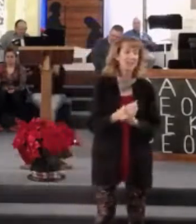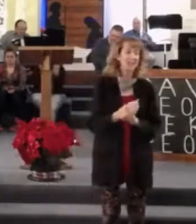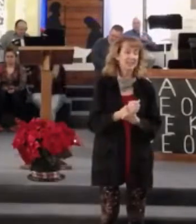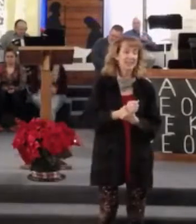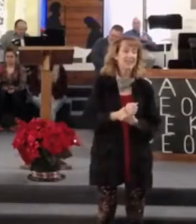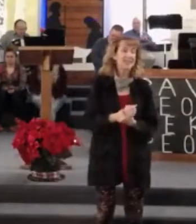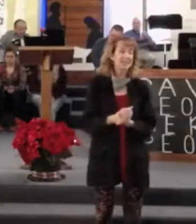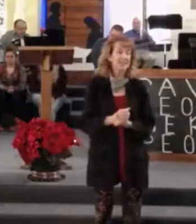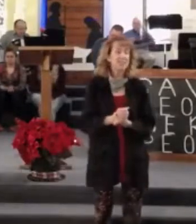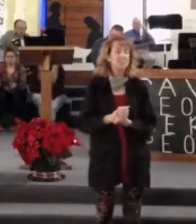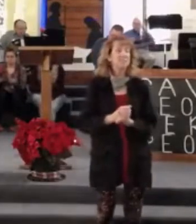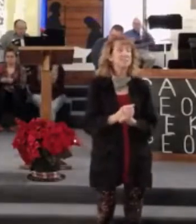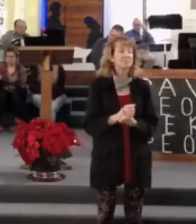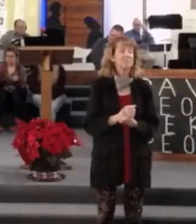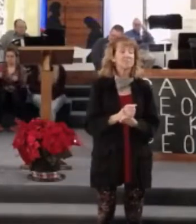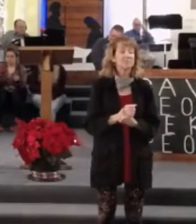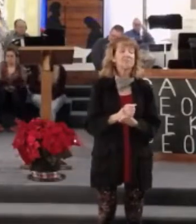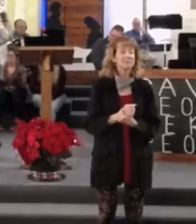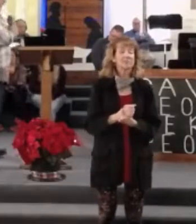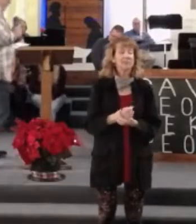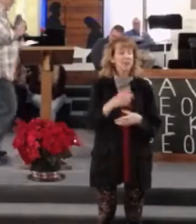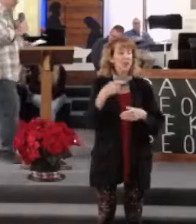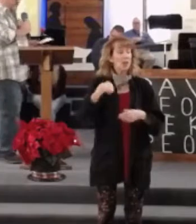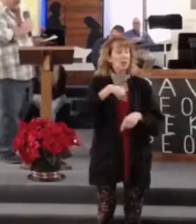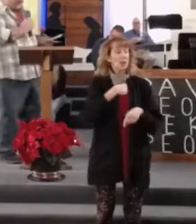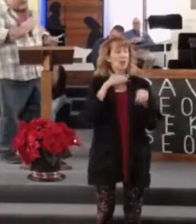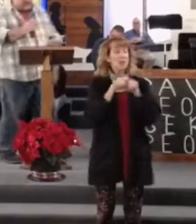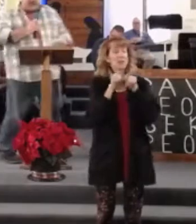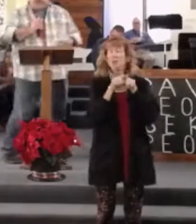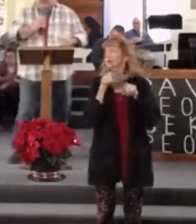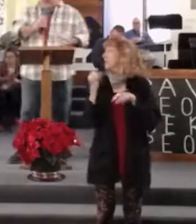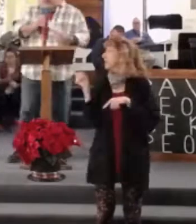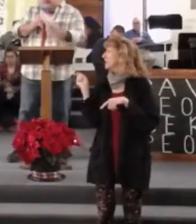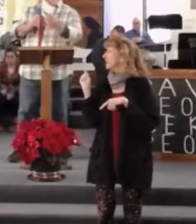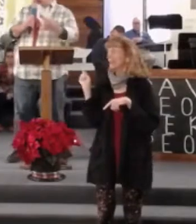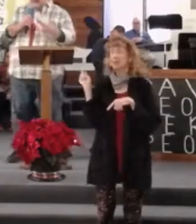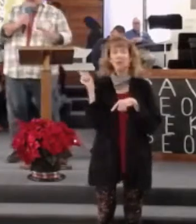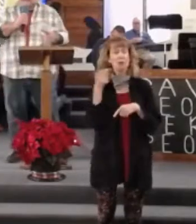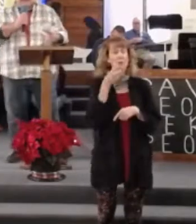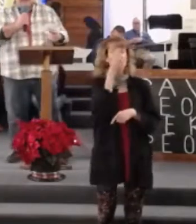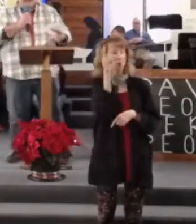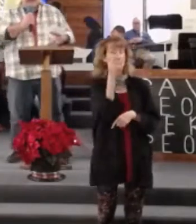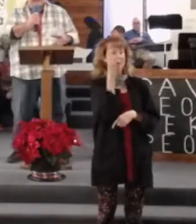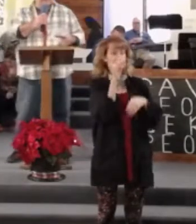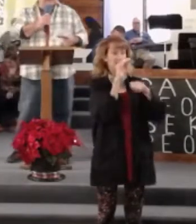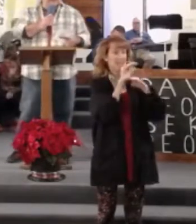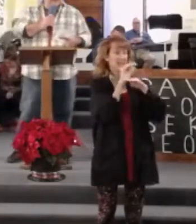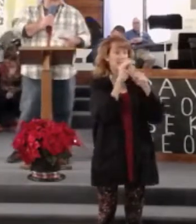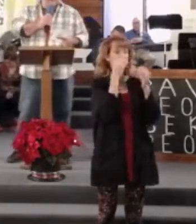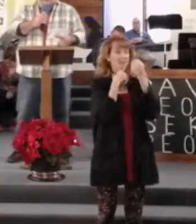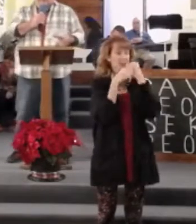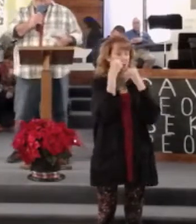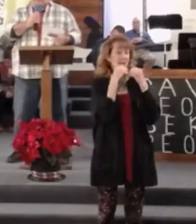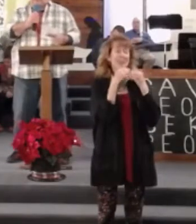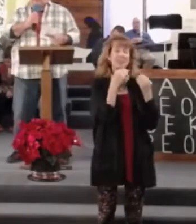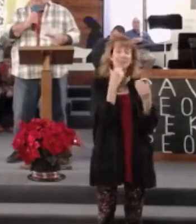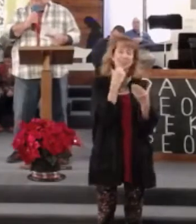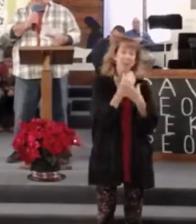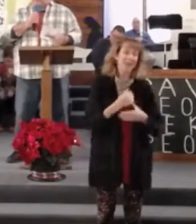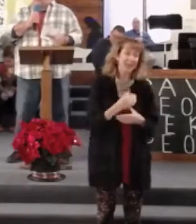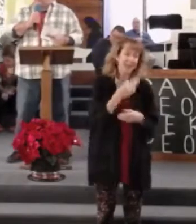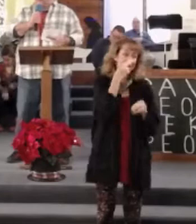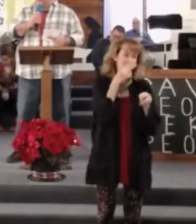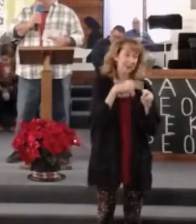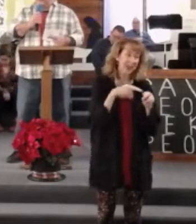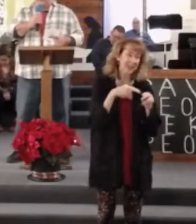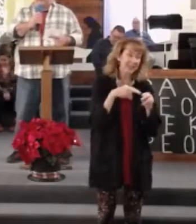Thanks. And the Wednesday night dinners, I'm there most Wednesday nights. That's it's a good time talking